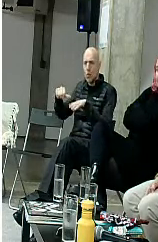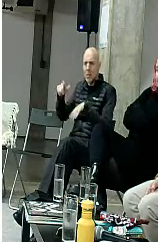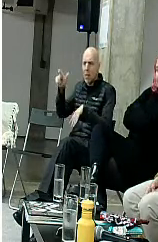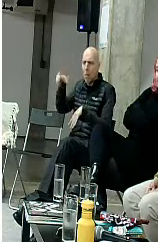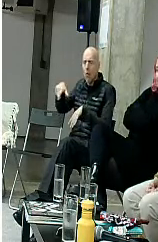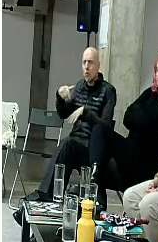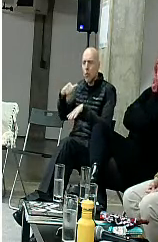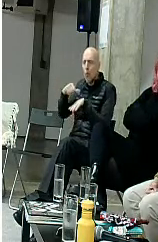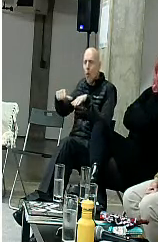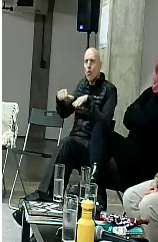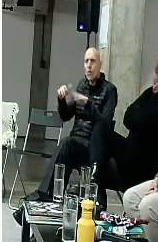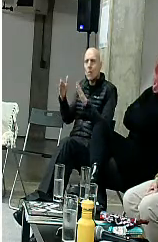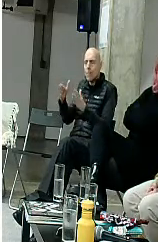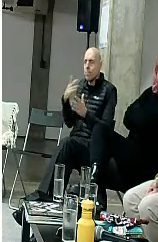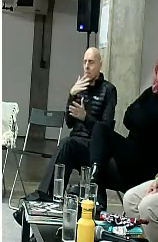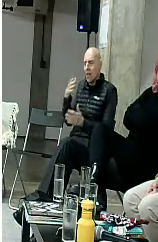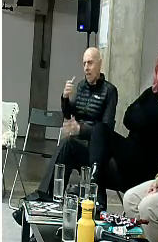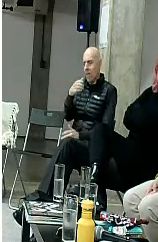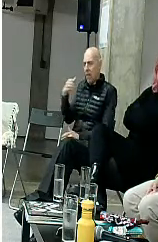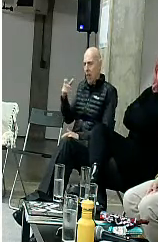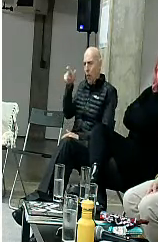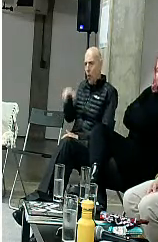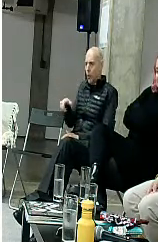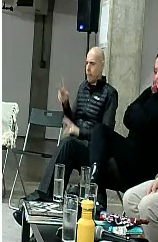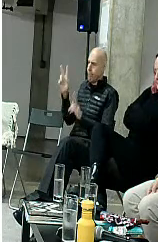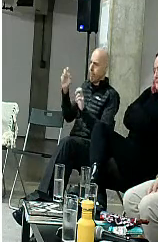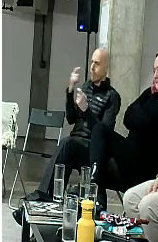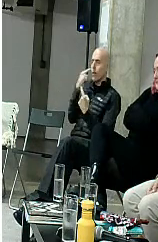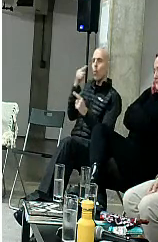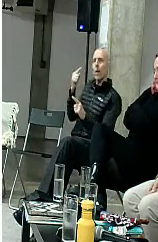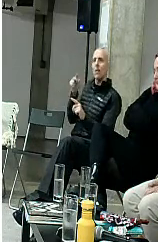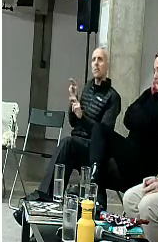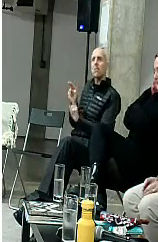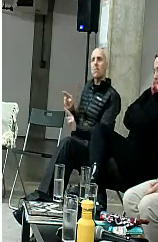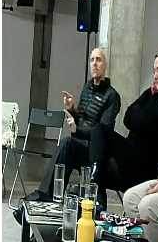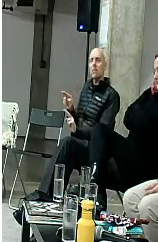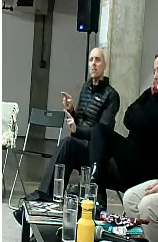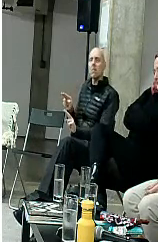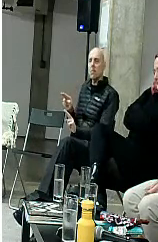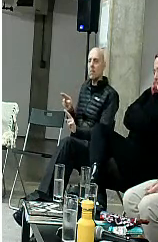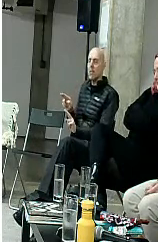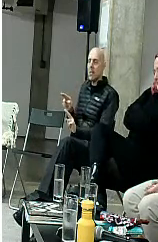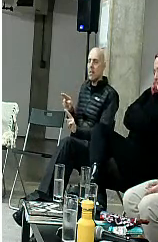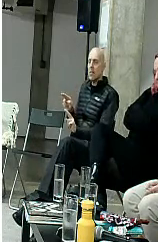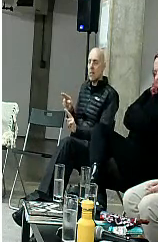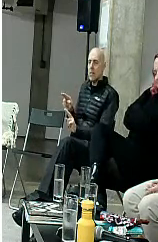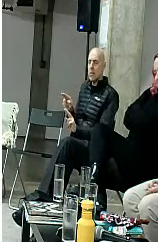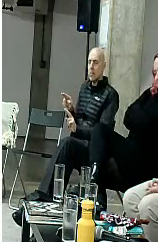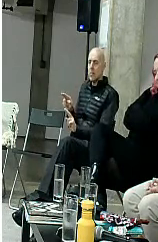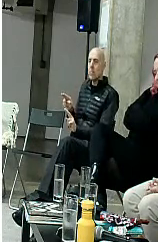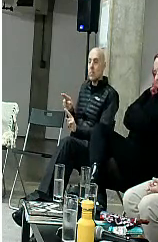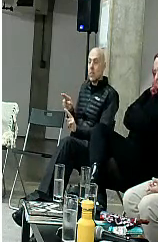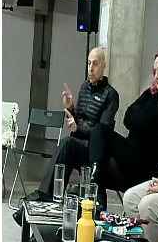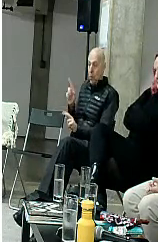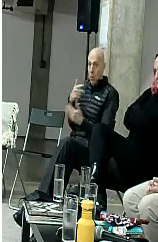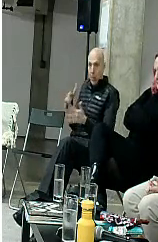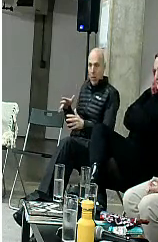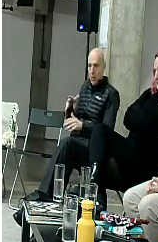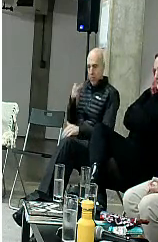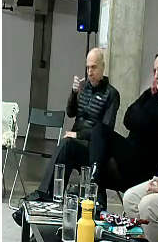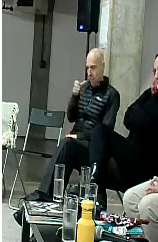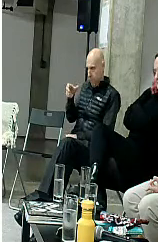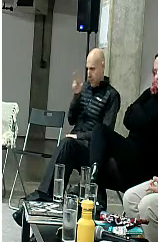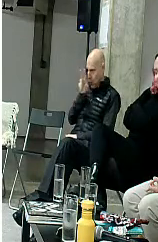Anyway, we were get our own witness there, and so that's what we did.